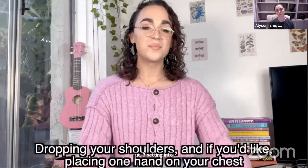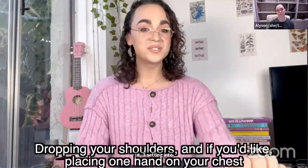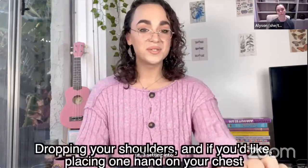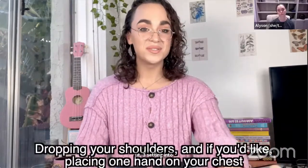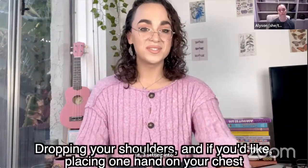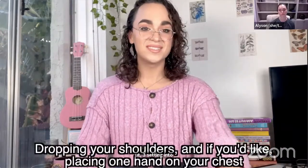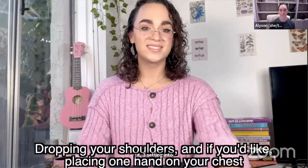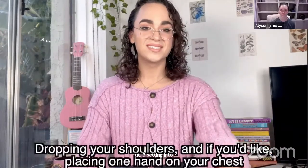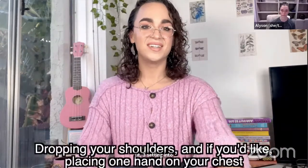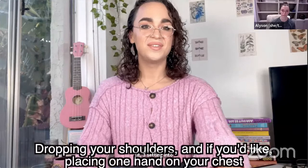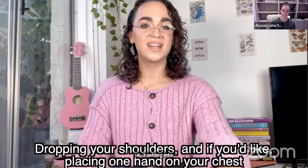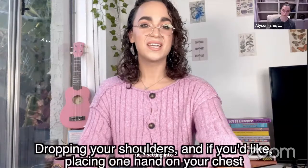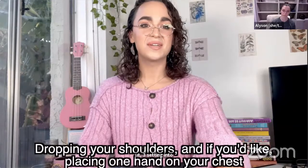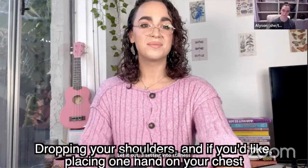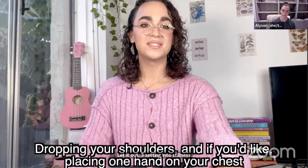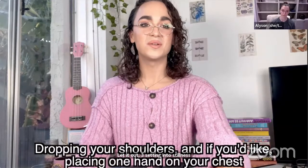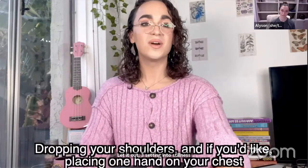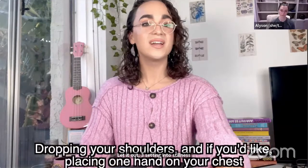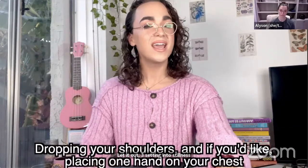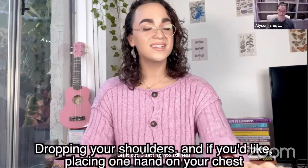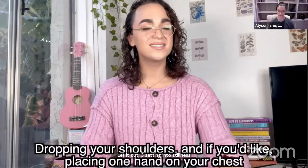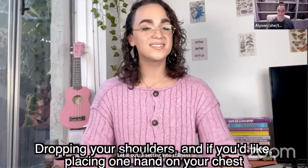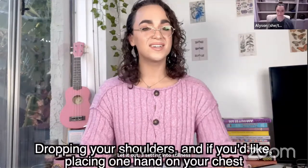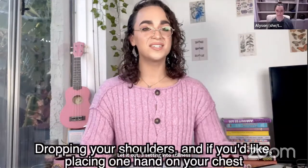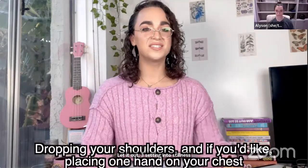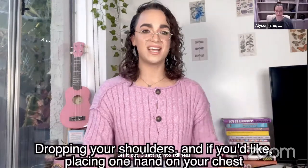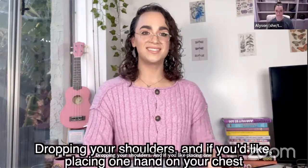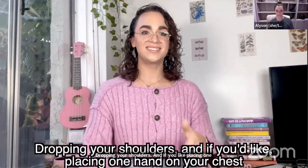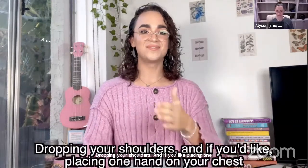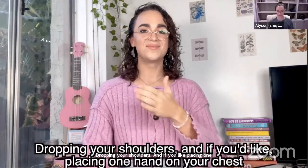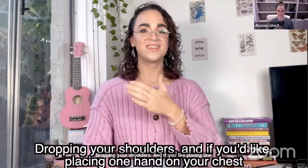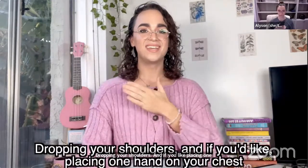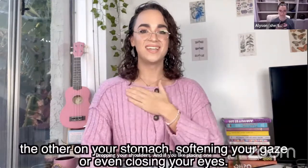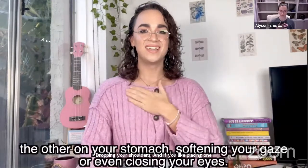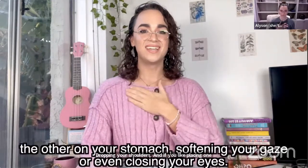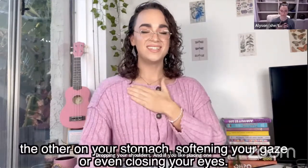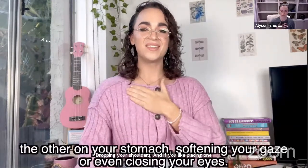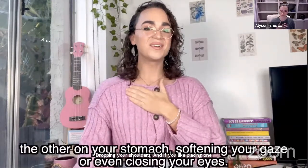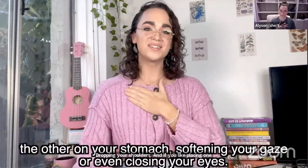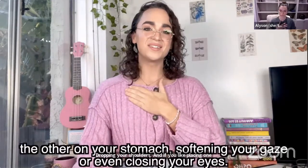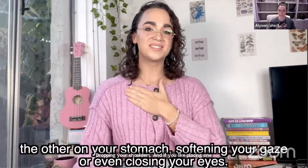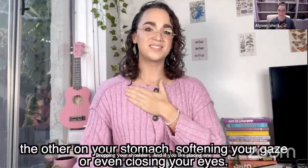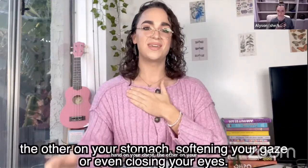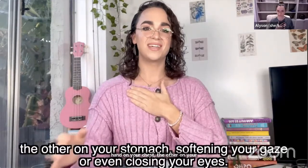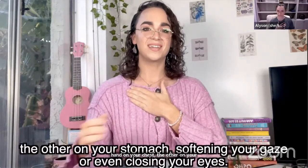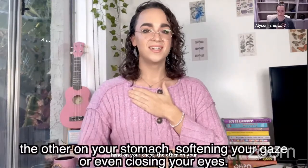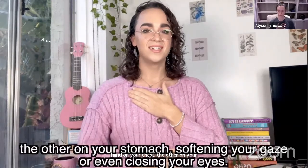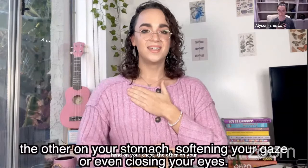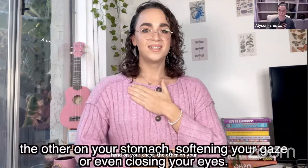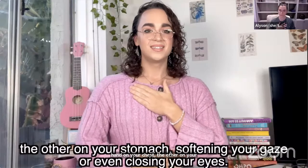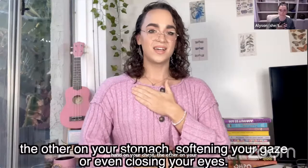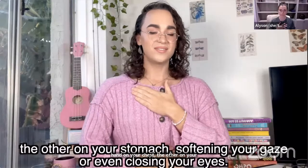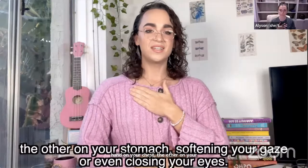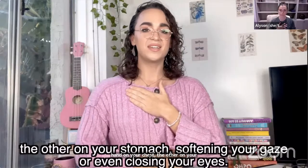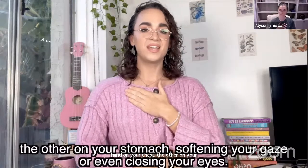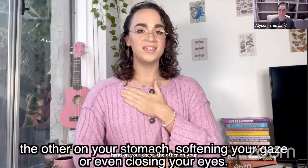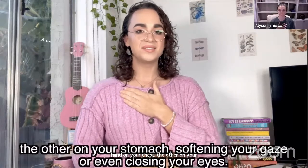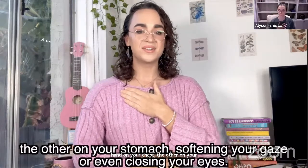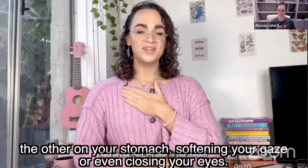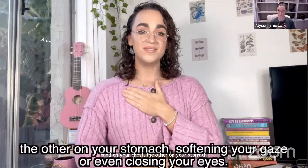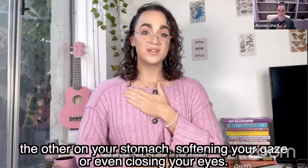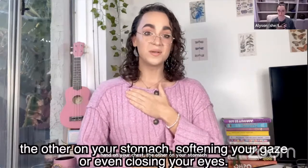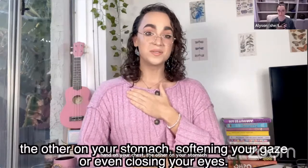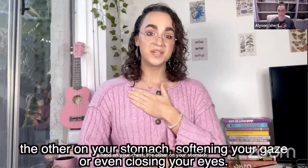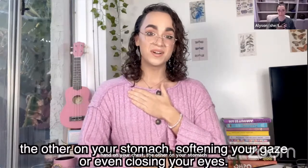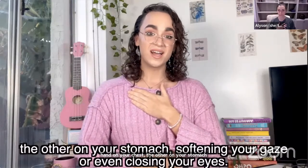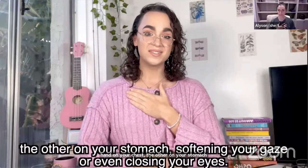Dropping your shoulders, and if you'd like, placing one hand on your chest, the other on your stomach. Softening your gaze or